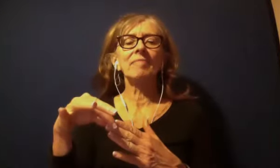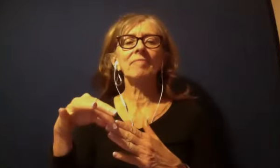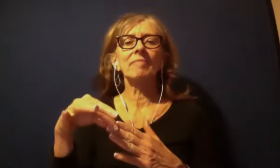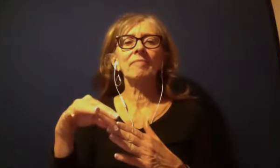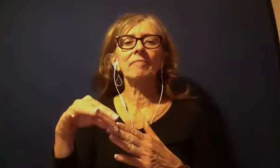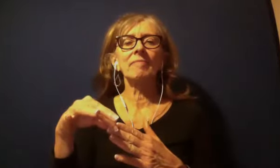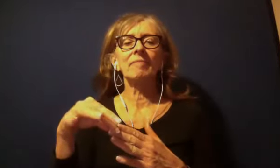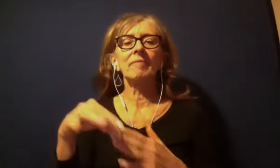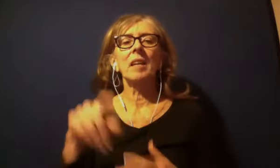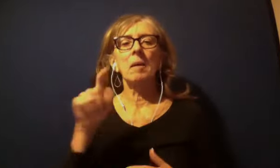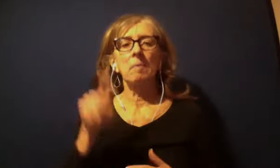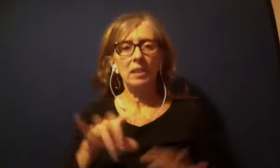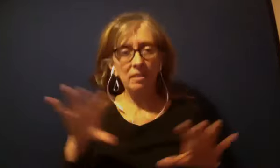action in, and